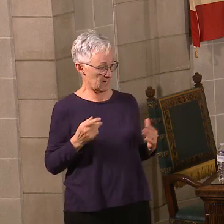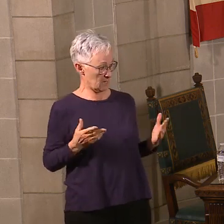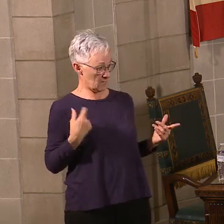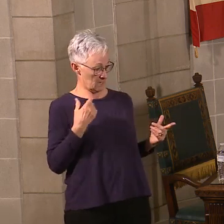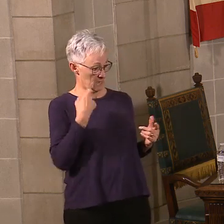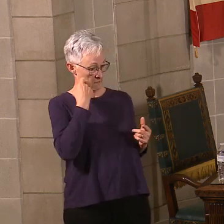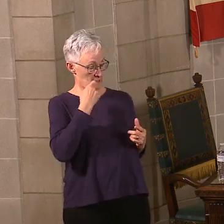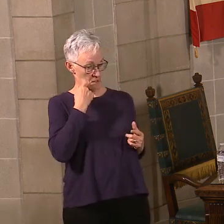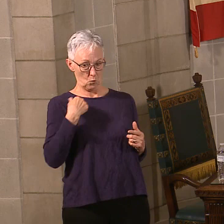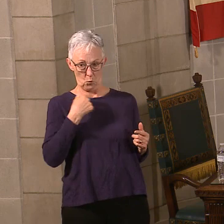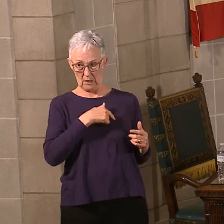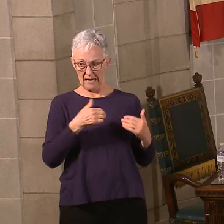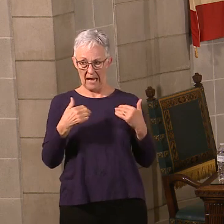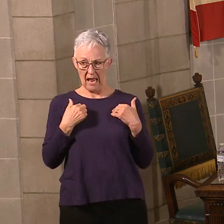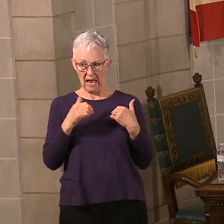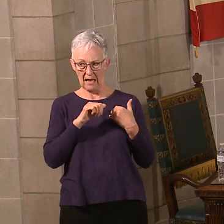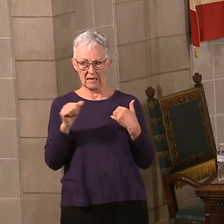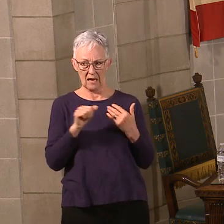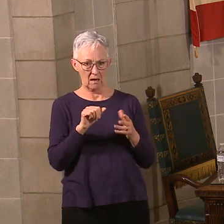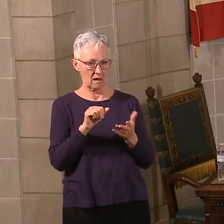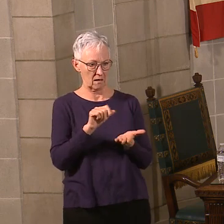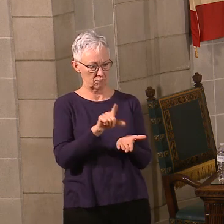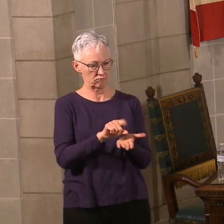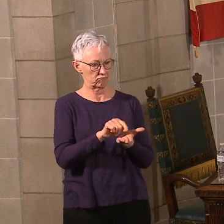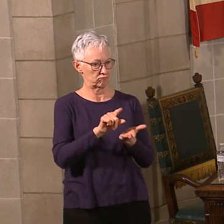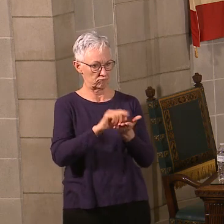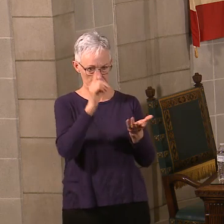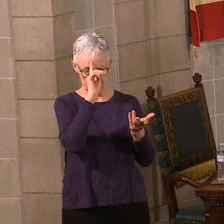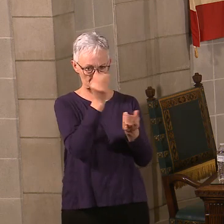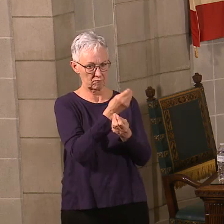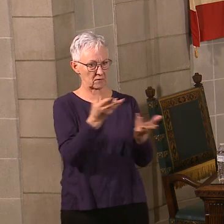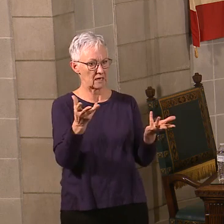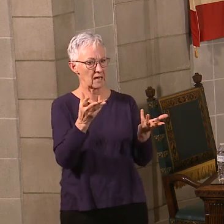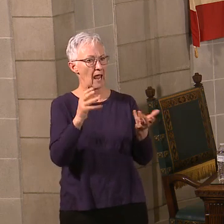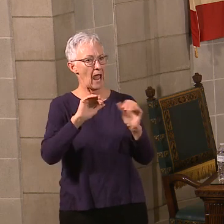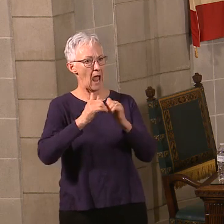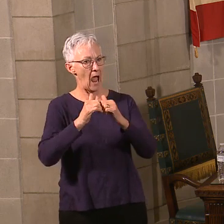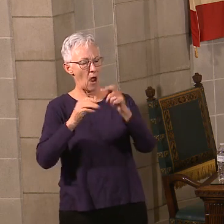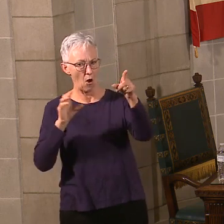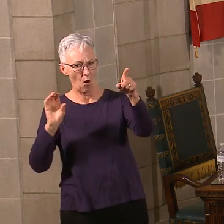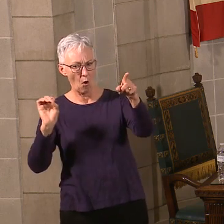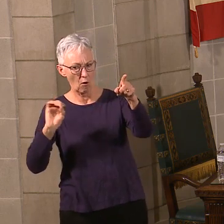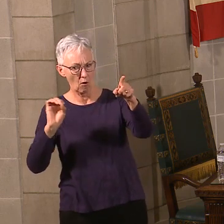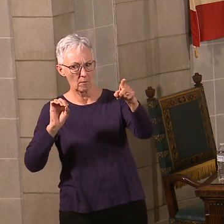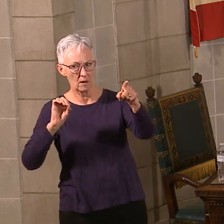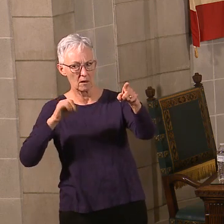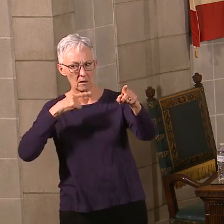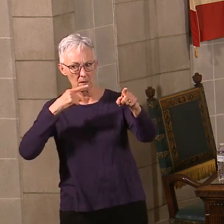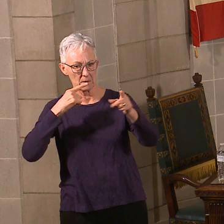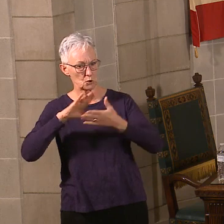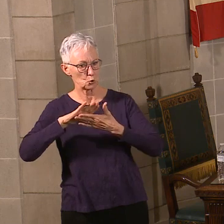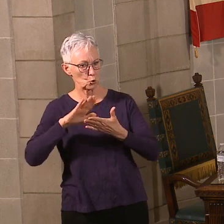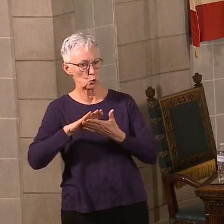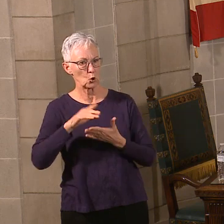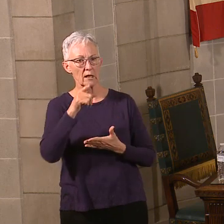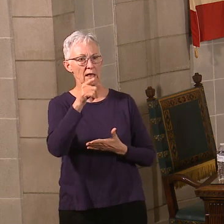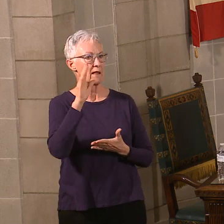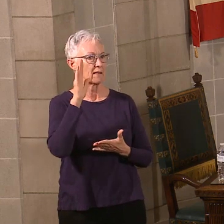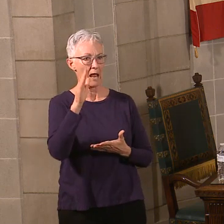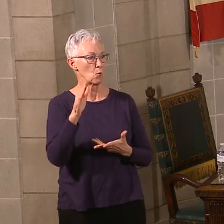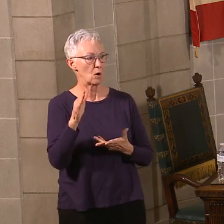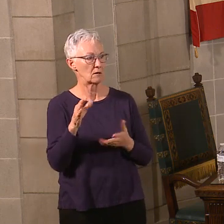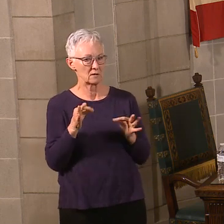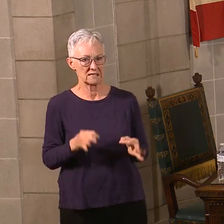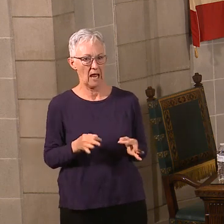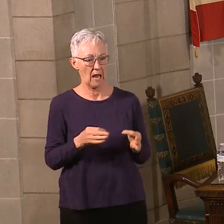with Dr. Cheryl Logan, talking about how OPS was going to just extend their spring break and not come back the